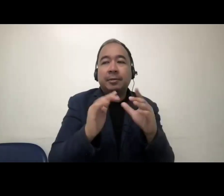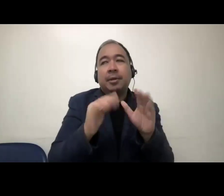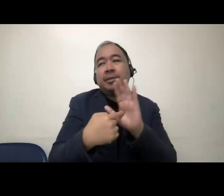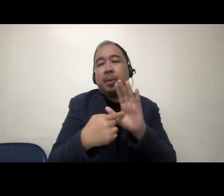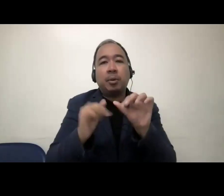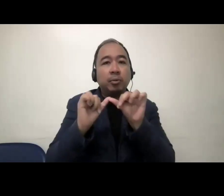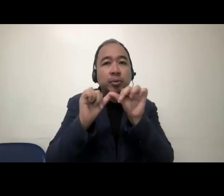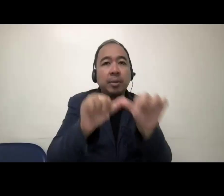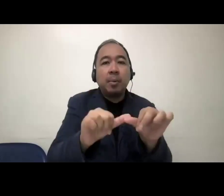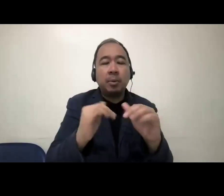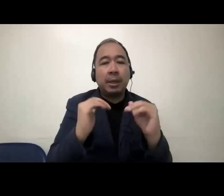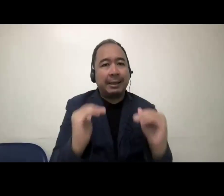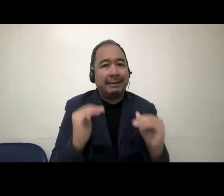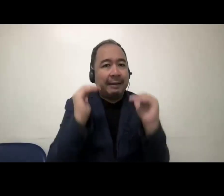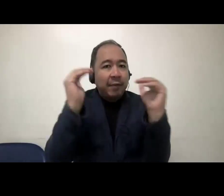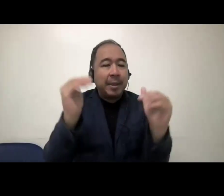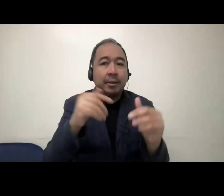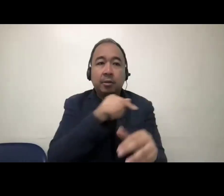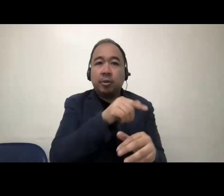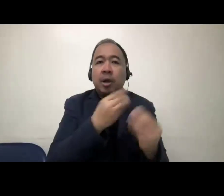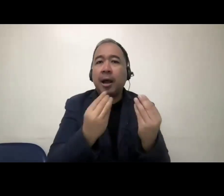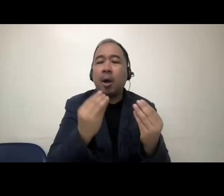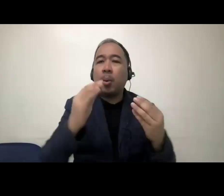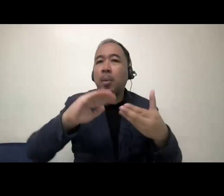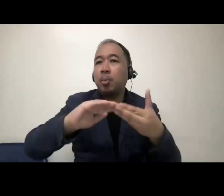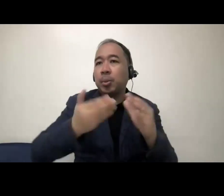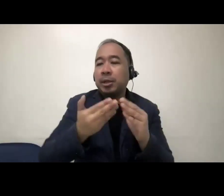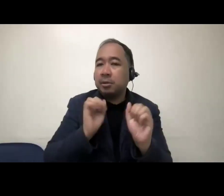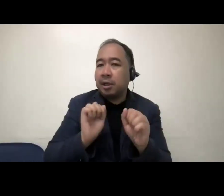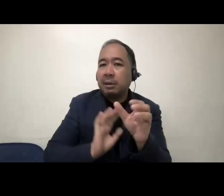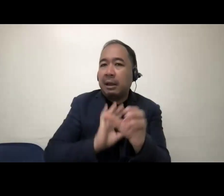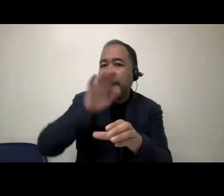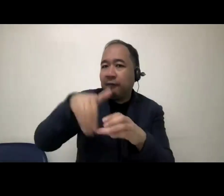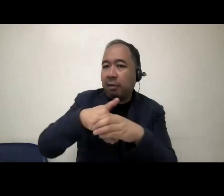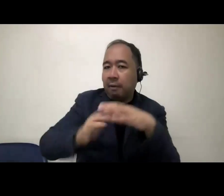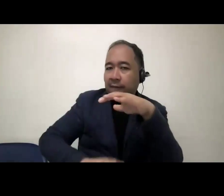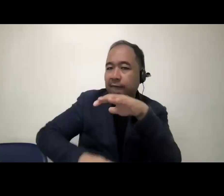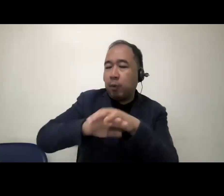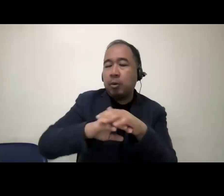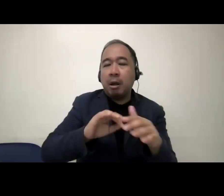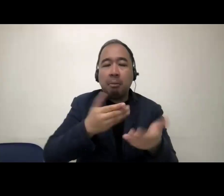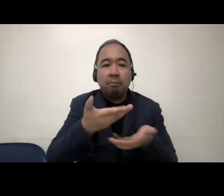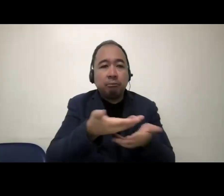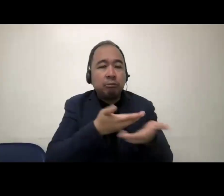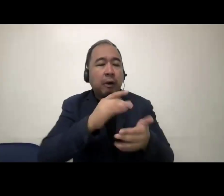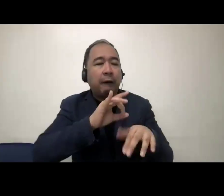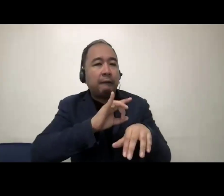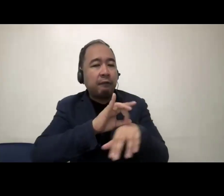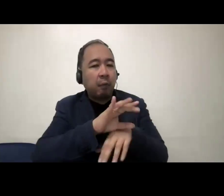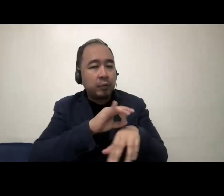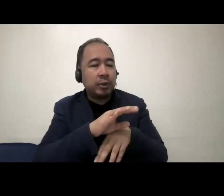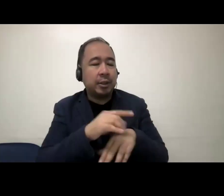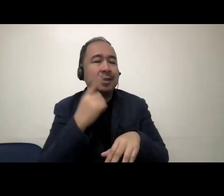So which may involve a participatory process, a meaningful and effective rightful consultation. So I think these are some of the issues that